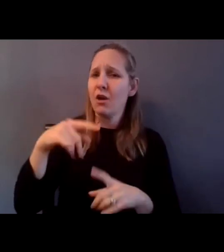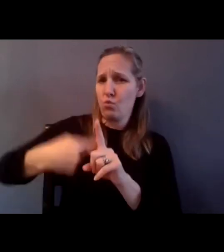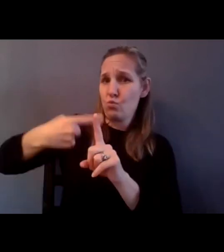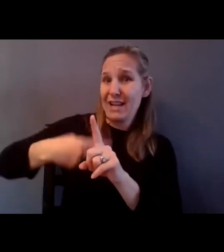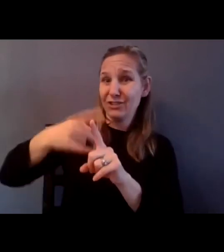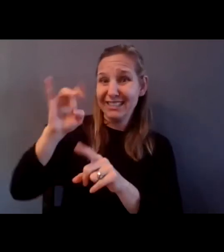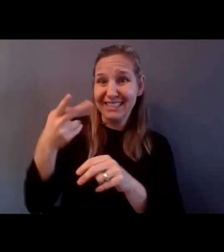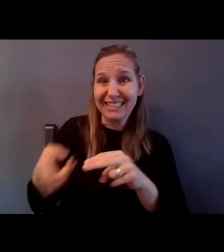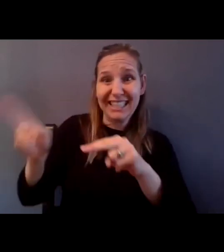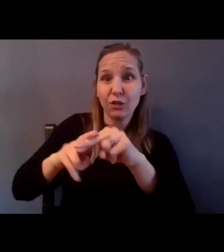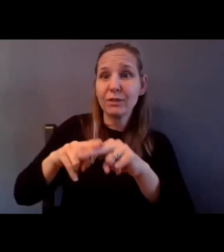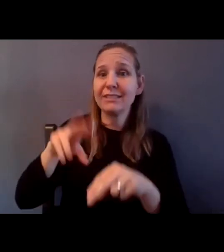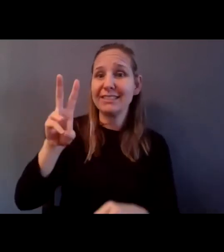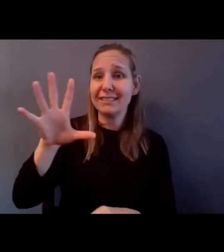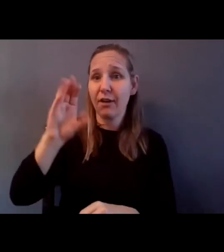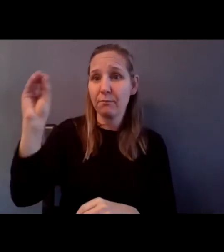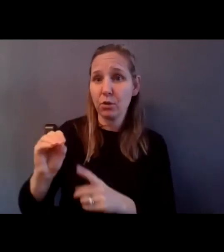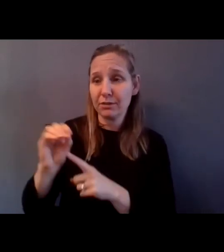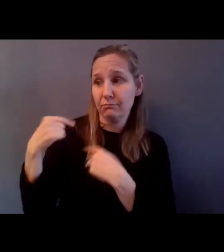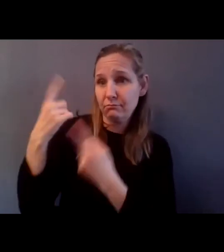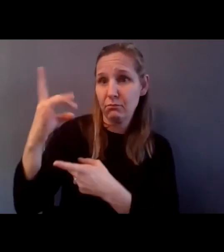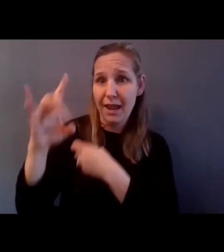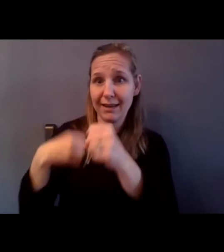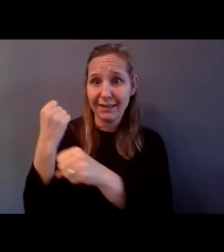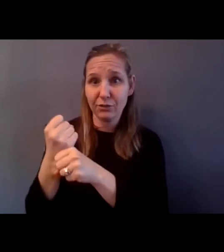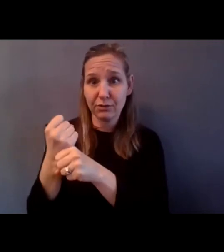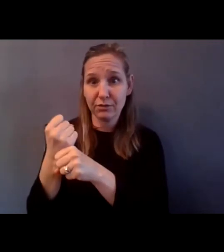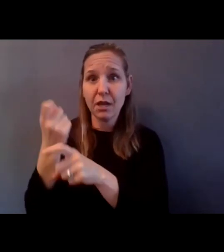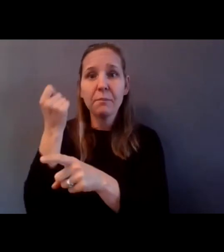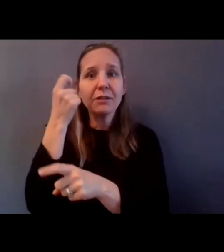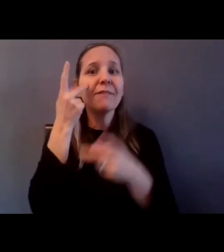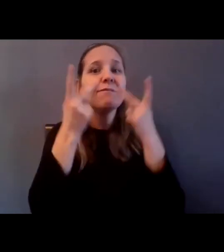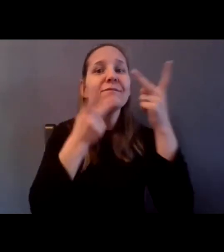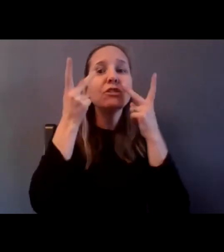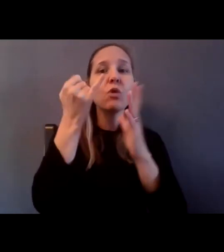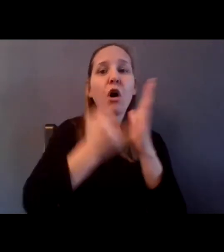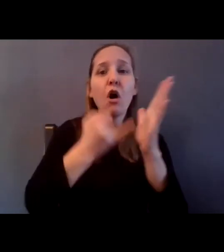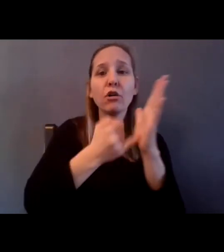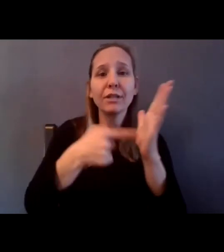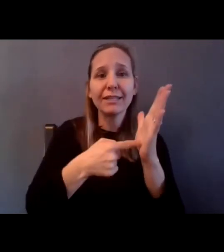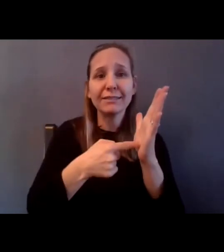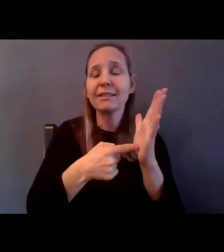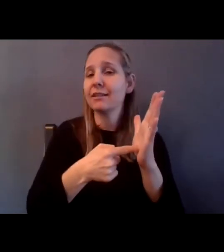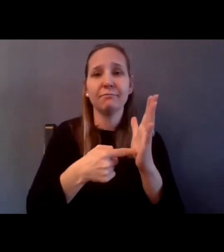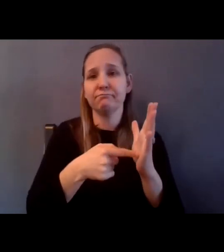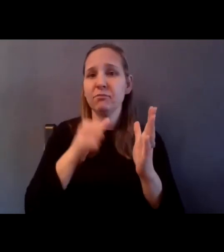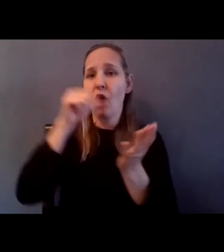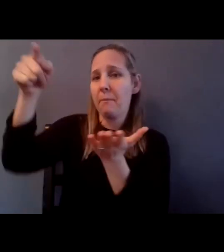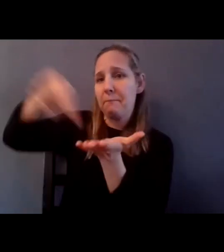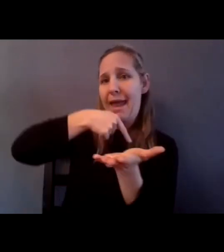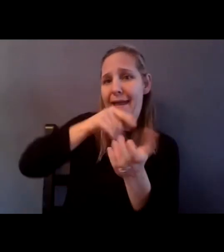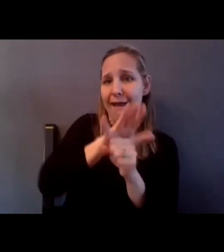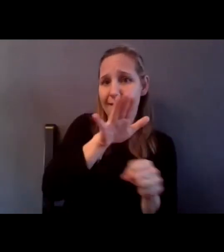by 65% over the preceding 8 years, while visual artists remain among the most economically undercompensated job